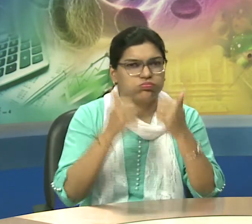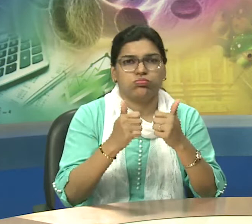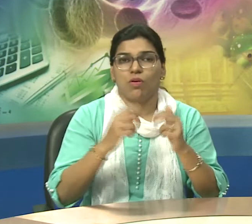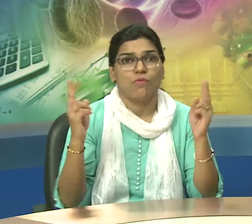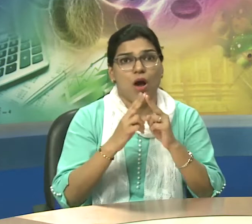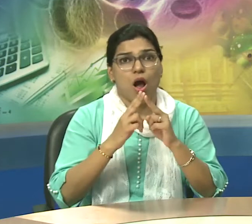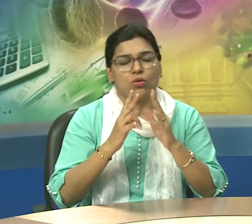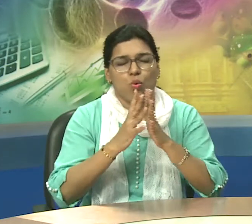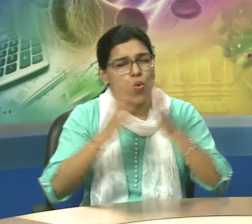performances.